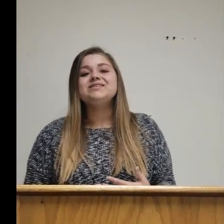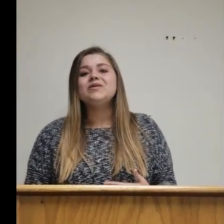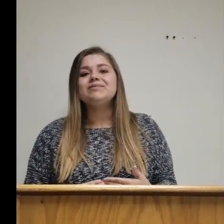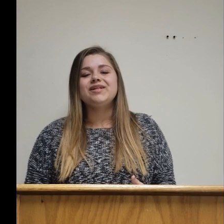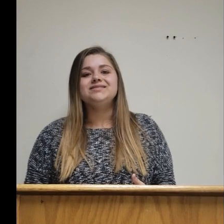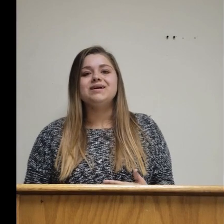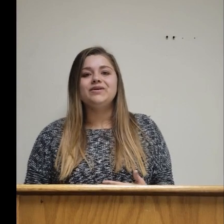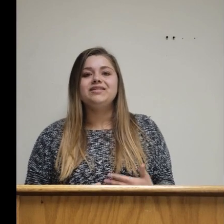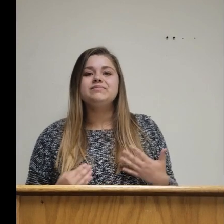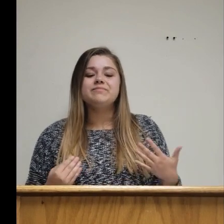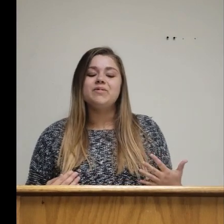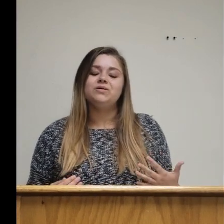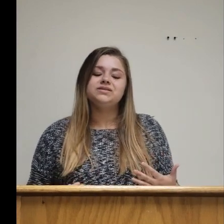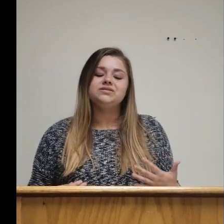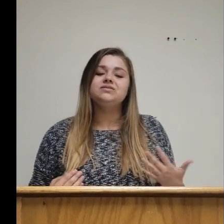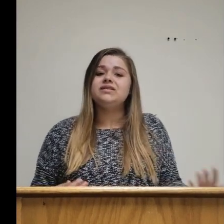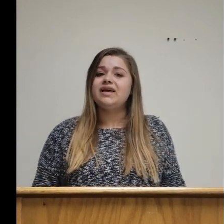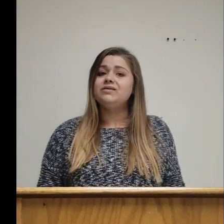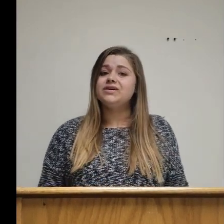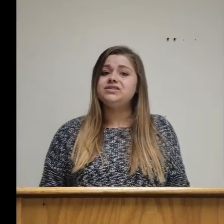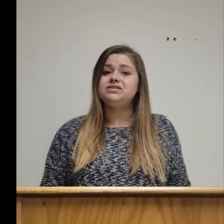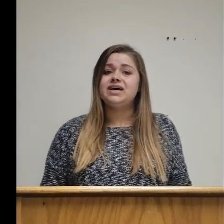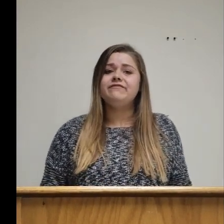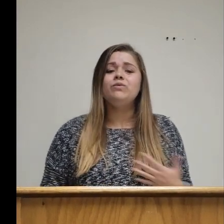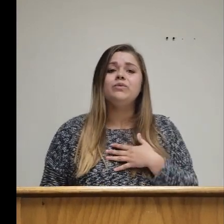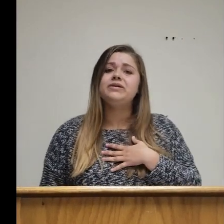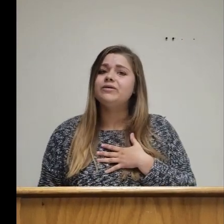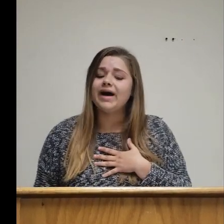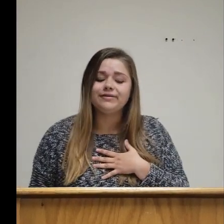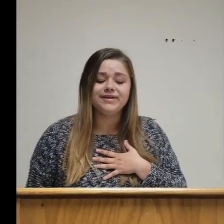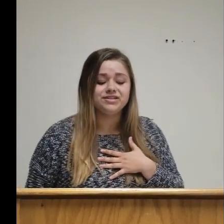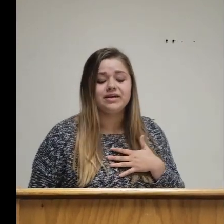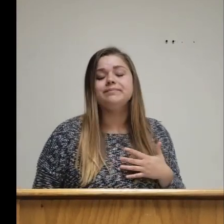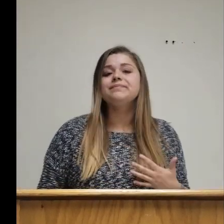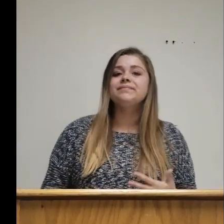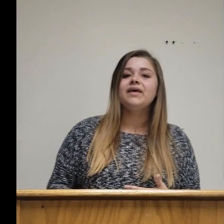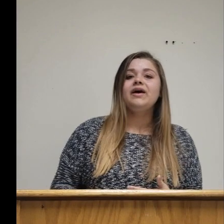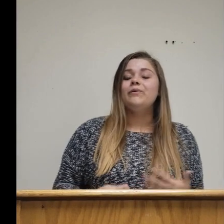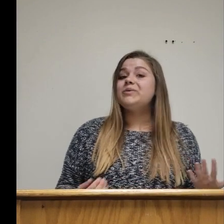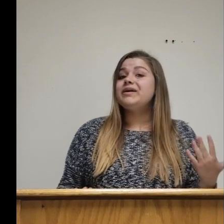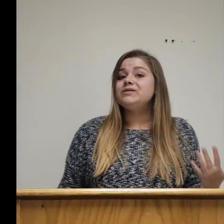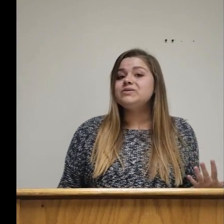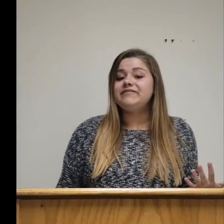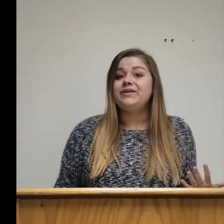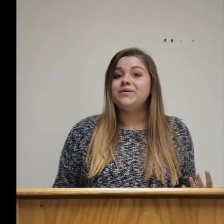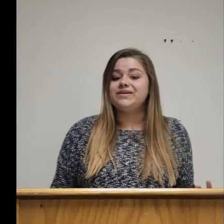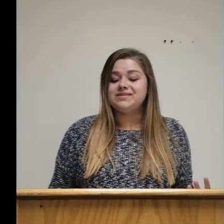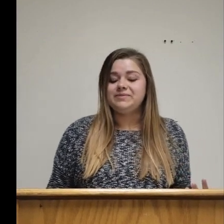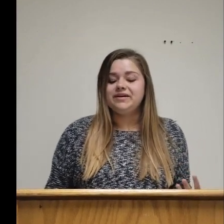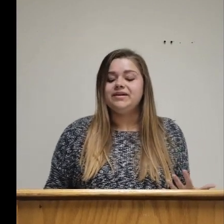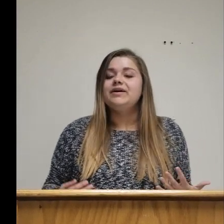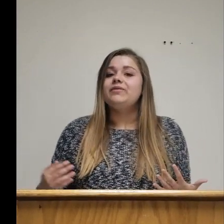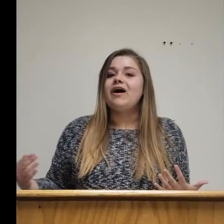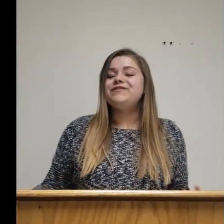but this is one of the places that we need them the most so that they can reach the deaf where we don't know how to reach them. When we go to an event where there